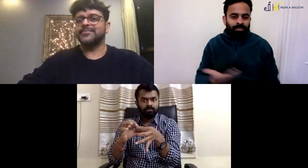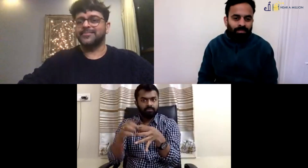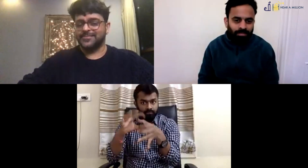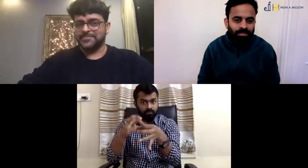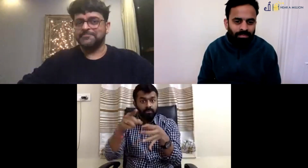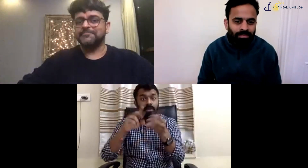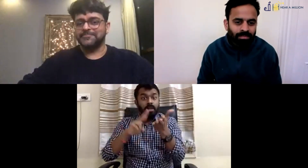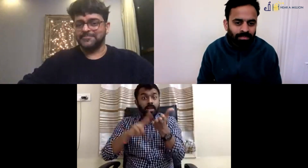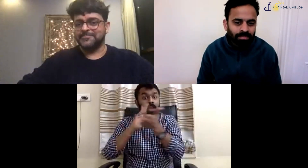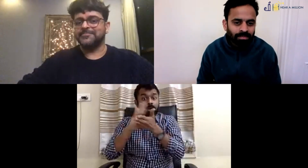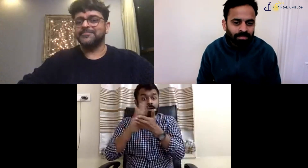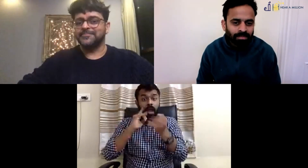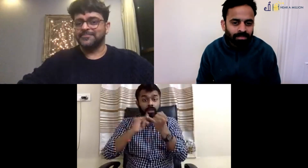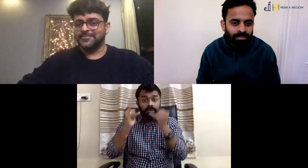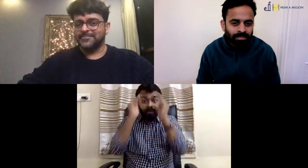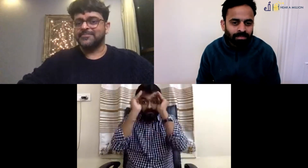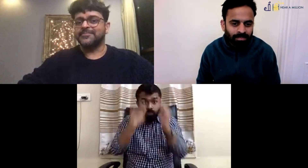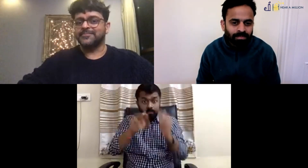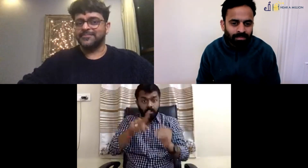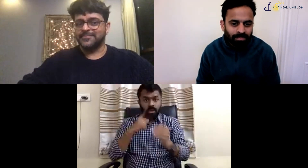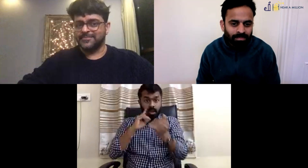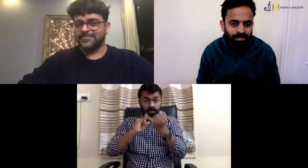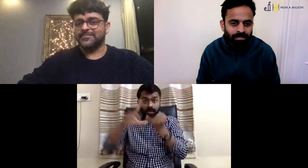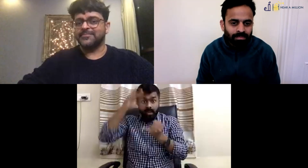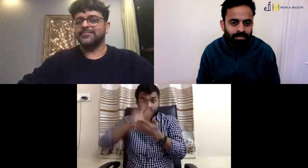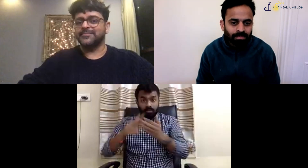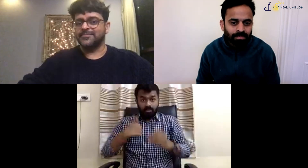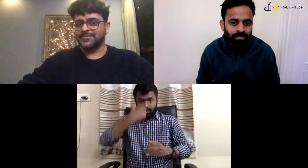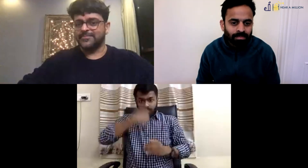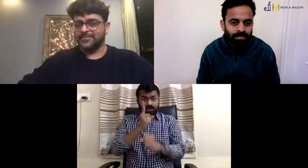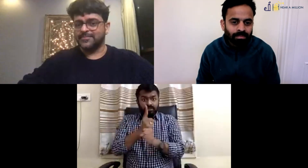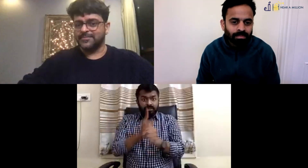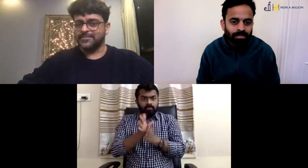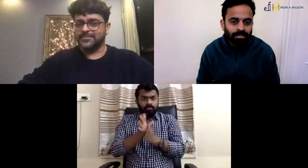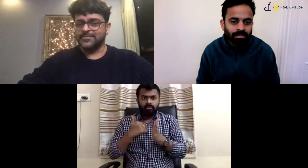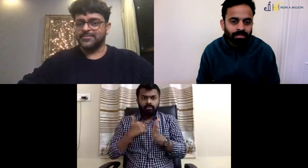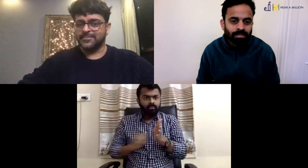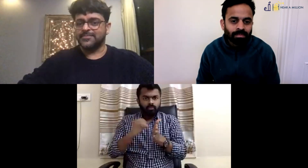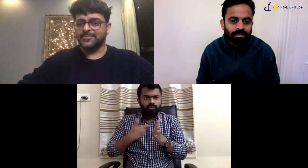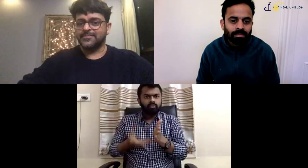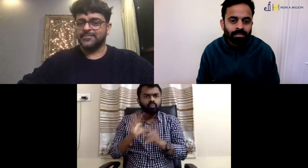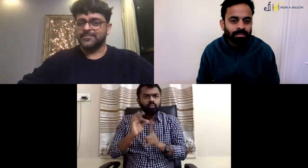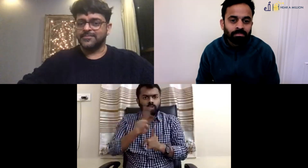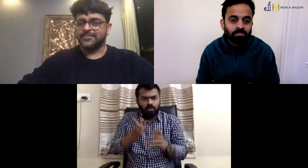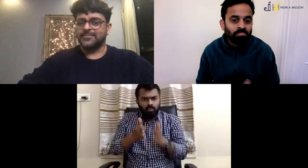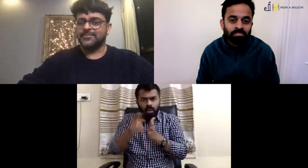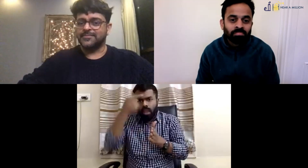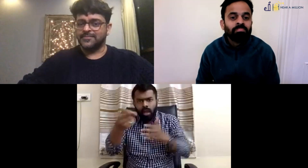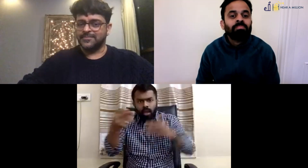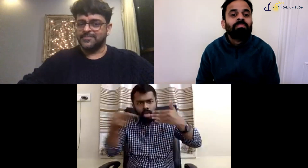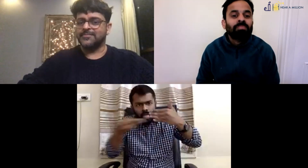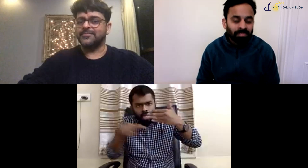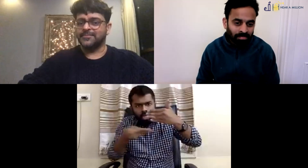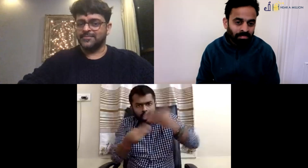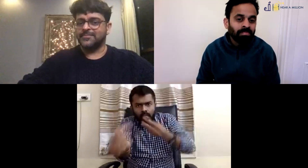getting connected. So that makes me really happy. Be it NIHH just be focusing on ISL. I am not